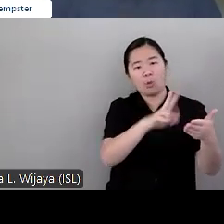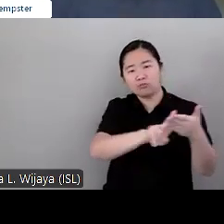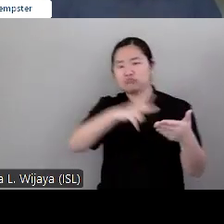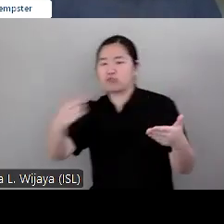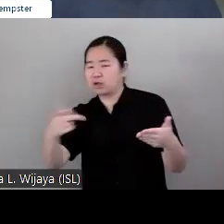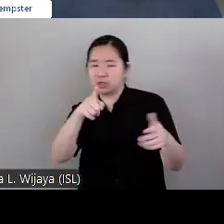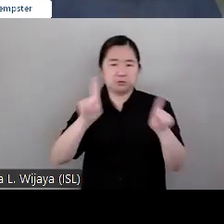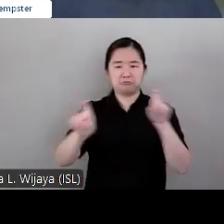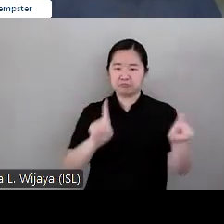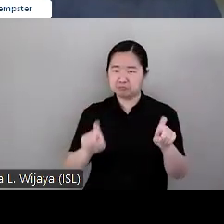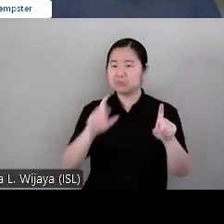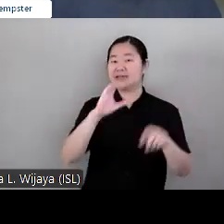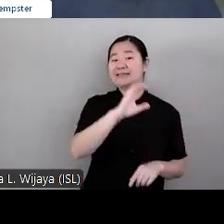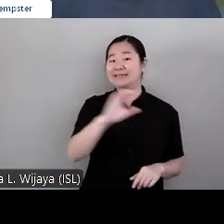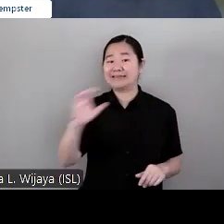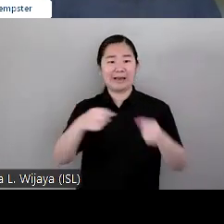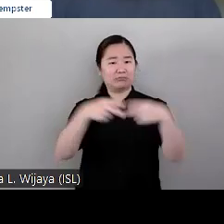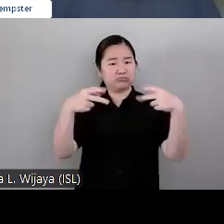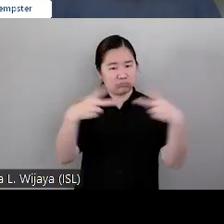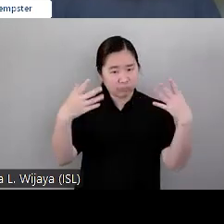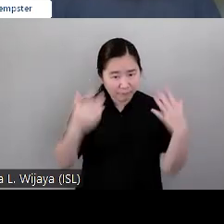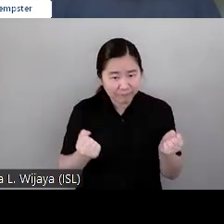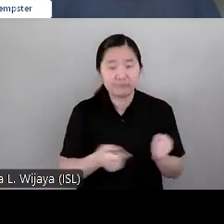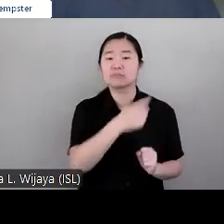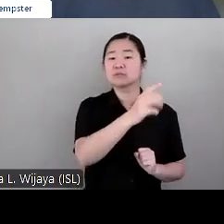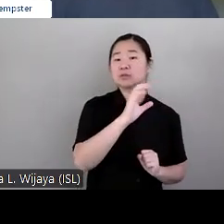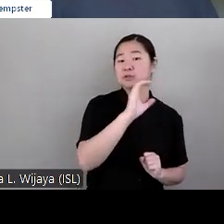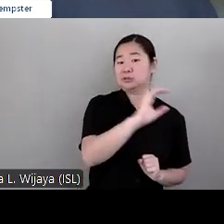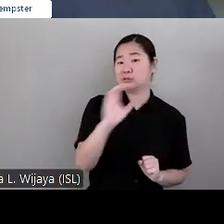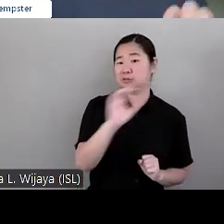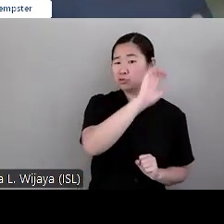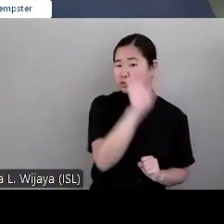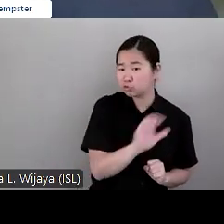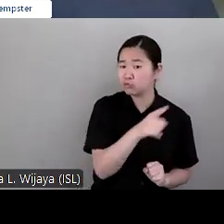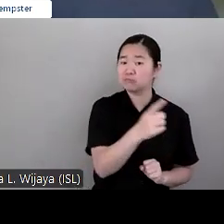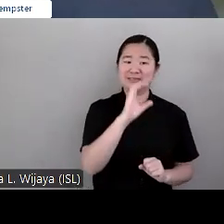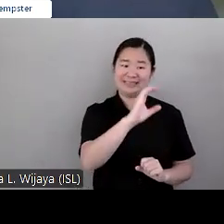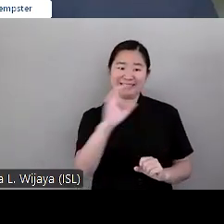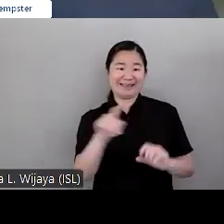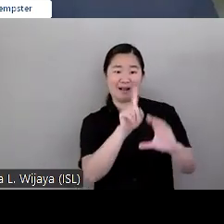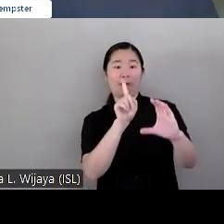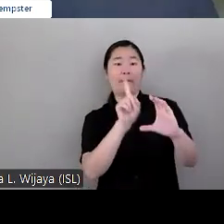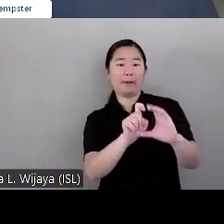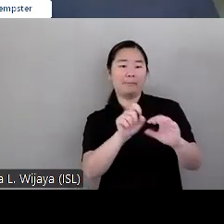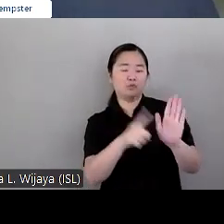also got Laura and Zhao providing international sign language throughout the webinar.